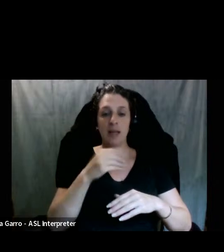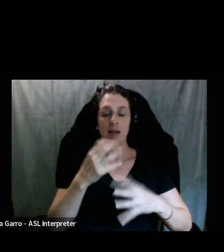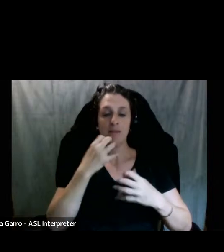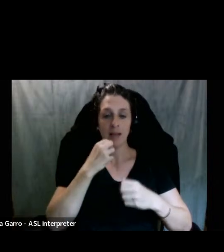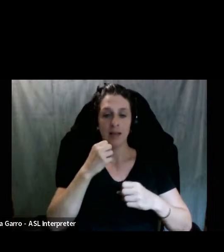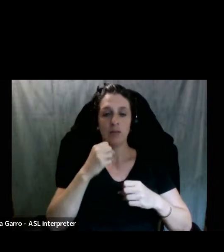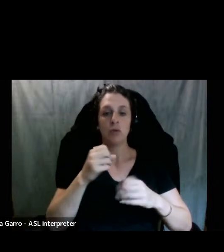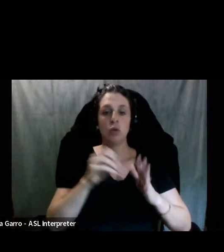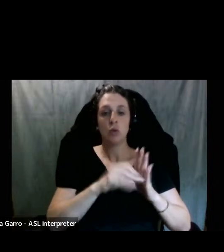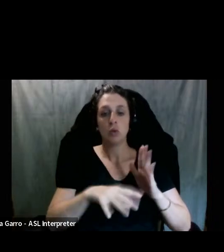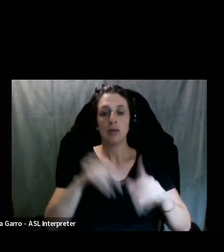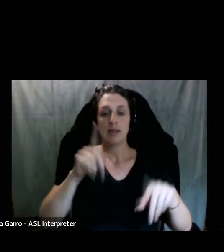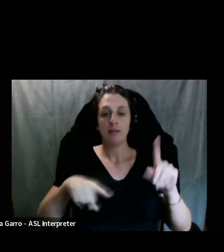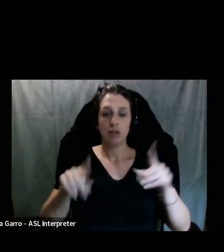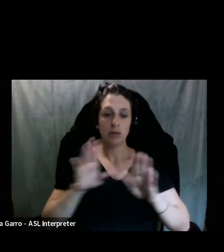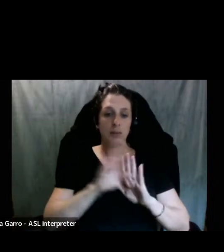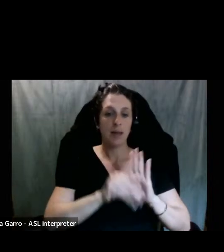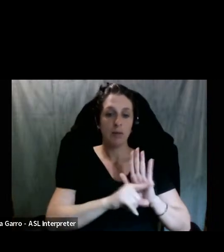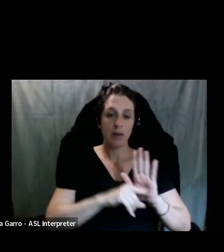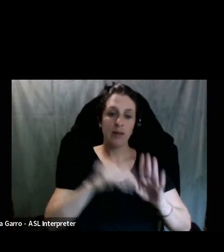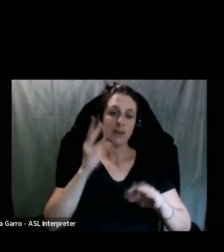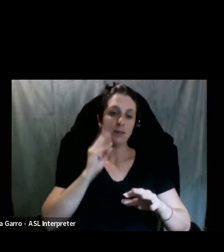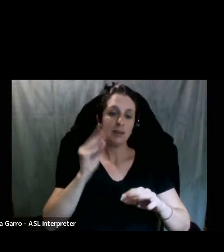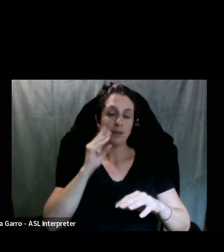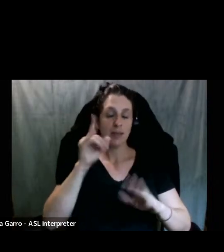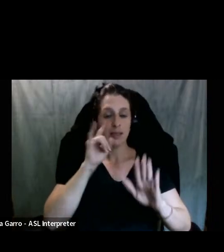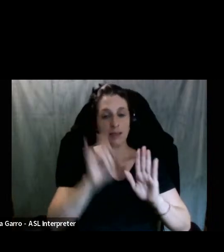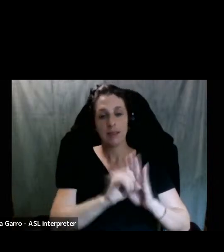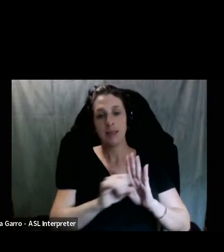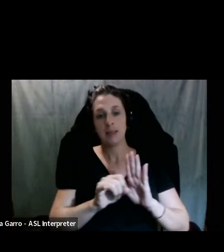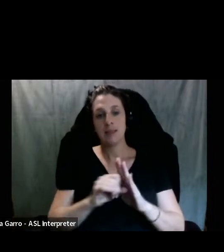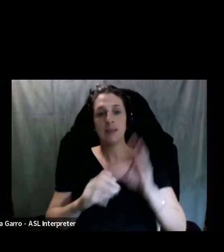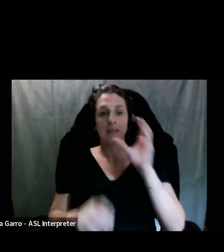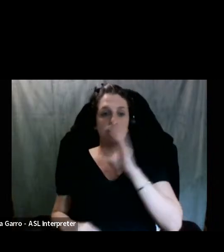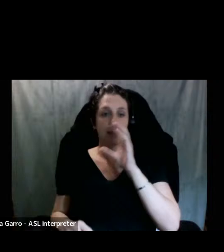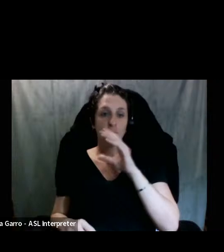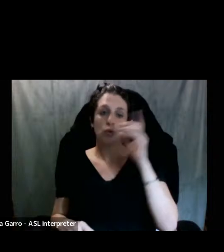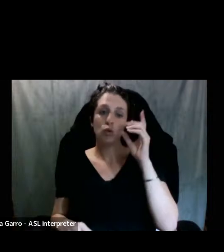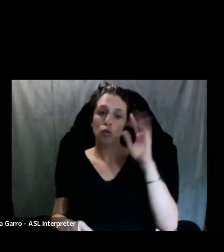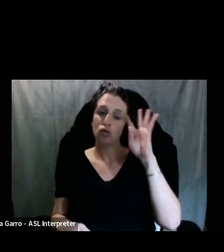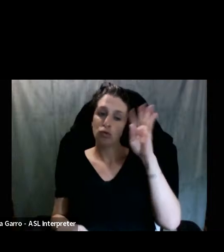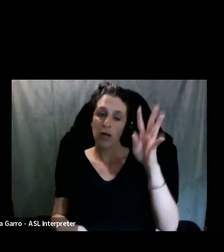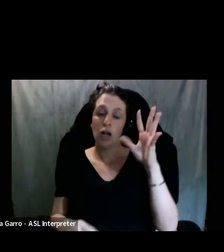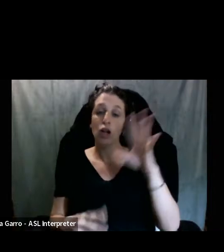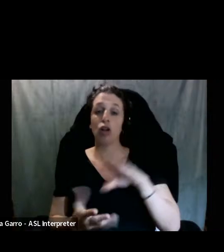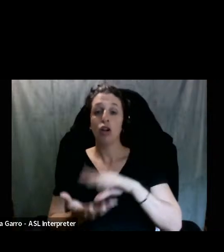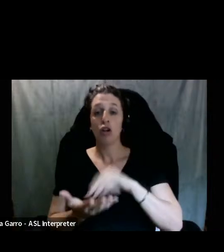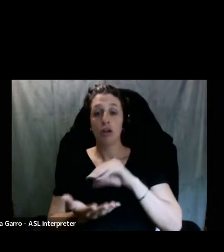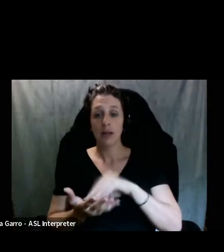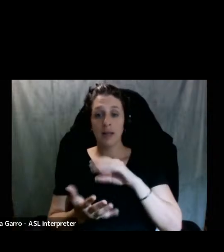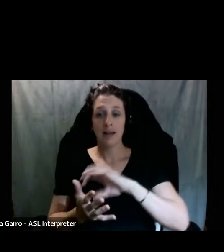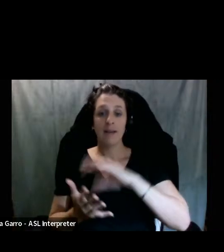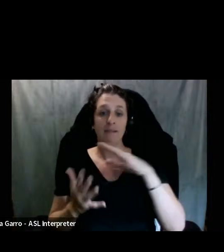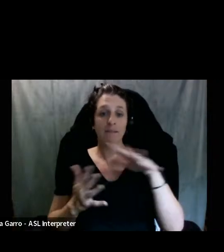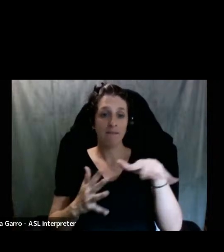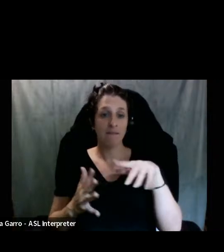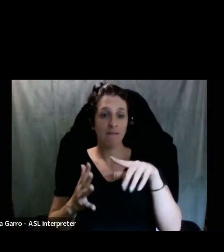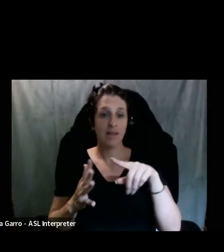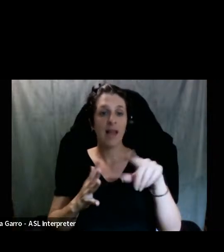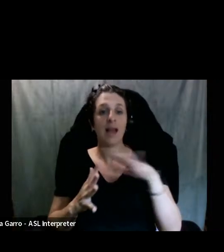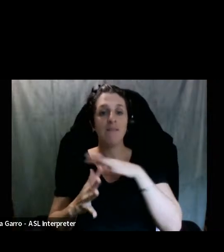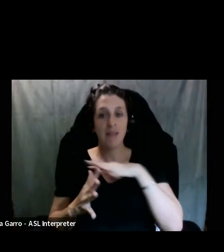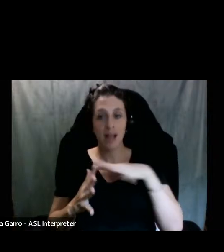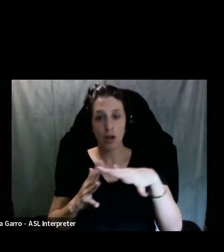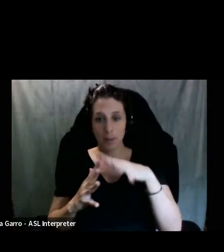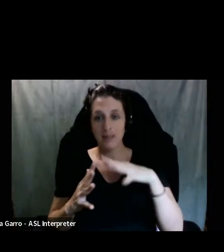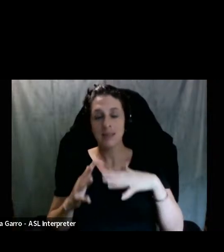diverse backgrounds, experiences, and identities, seeking to create learning environments that foster belonging, respect,